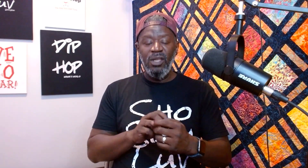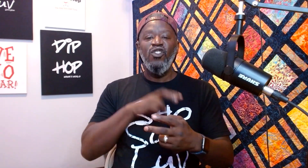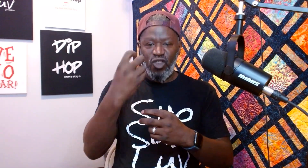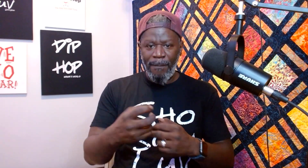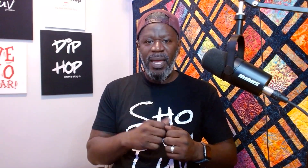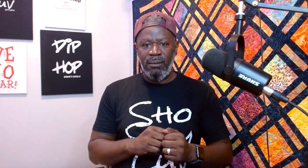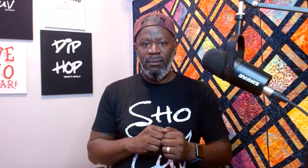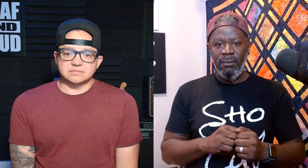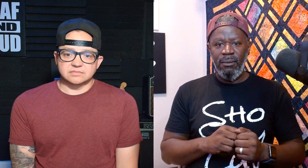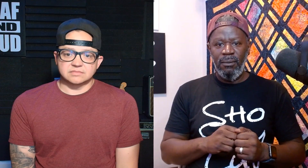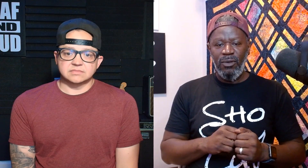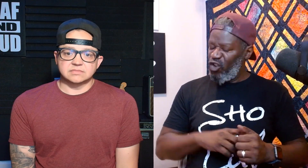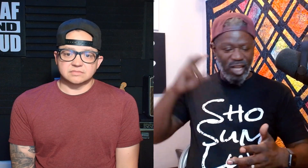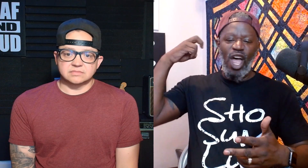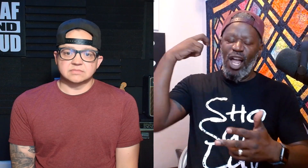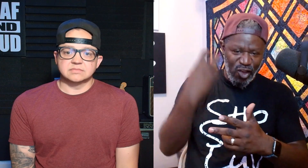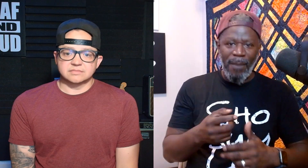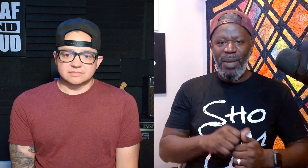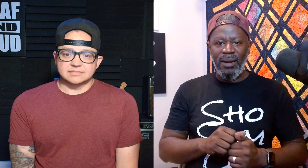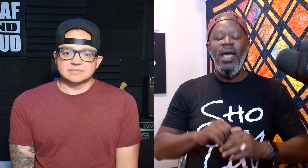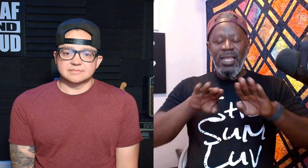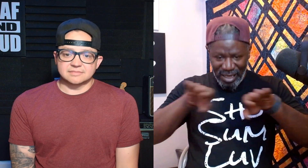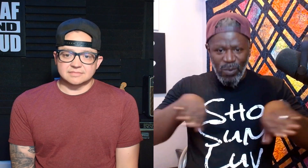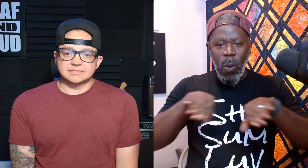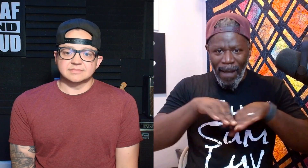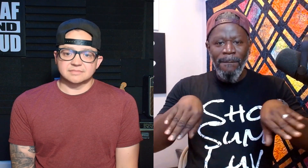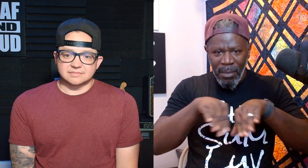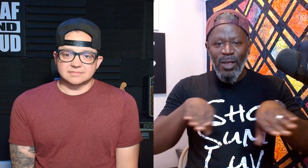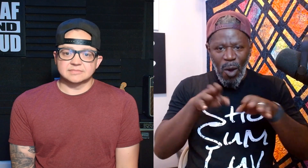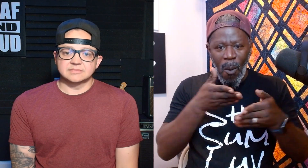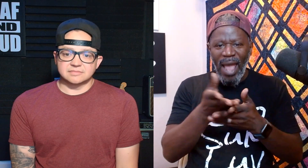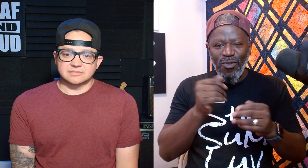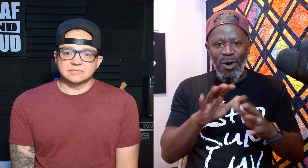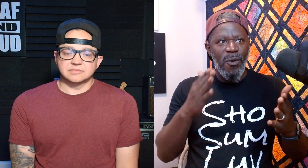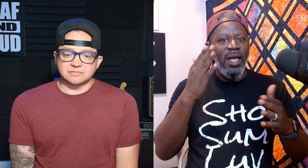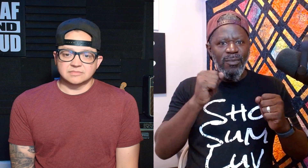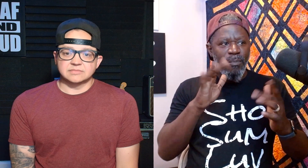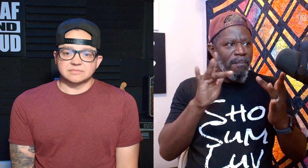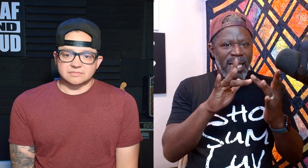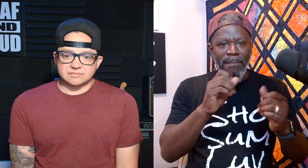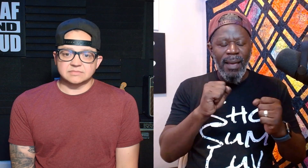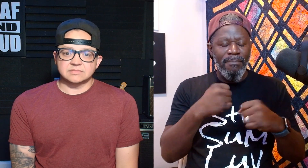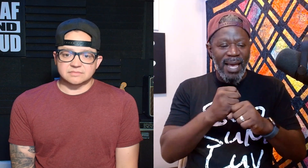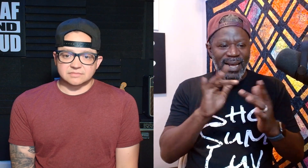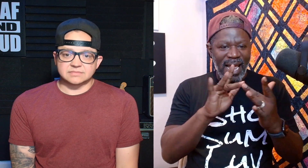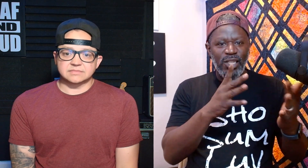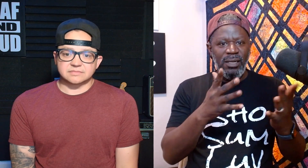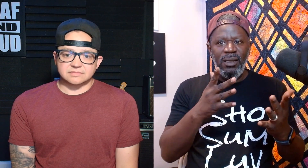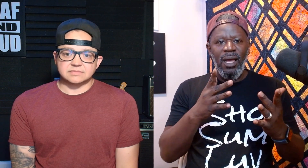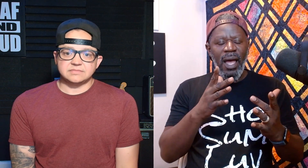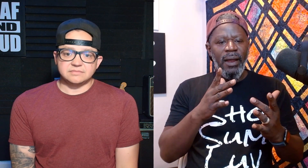music, jump in. Just jump in. Swim your way through, make